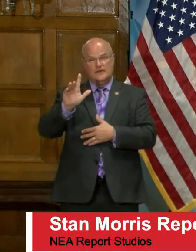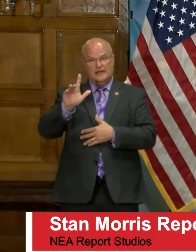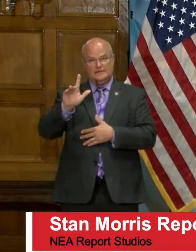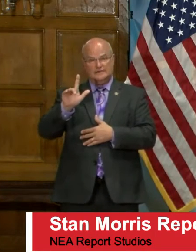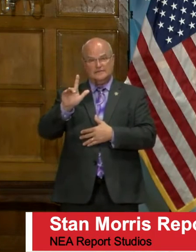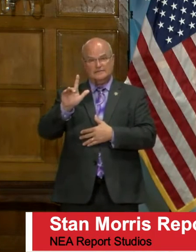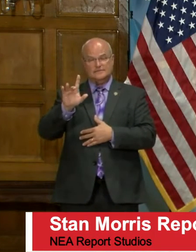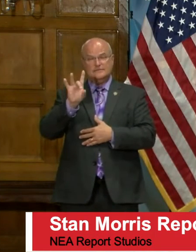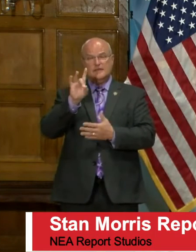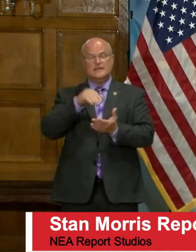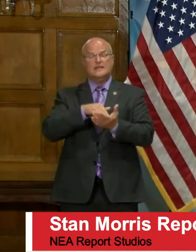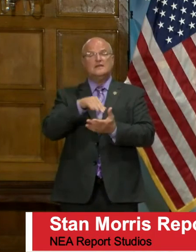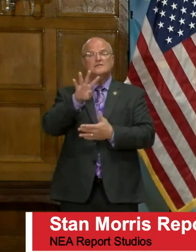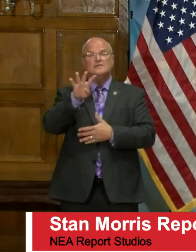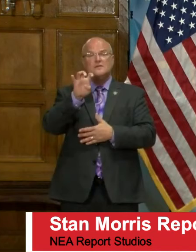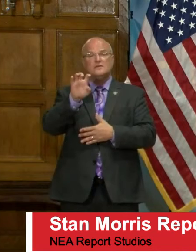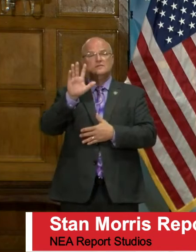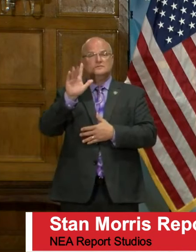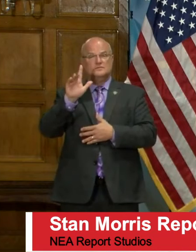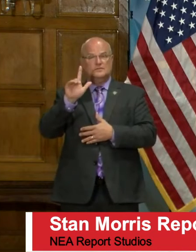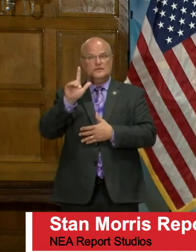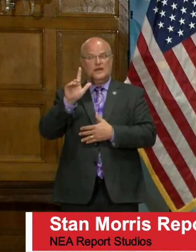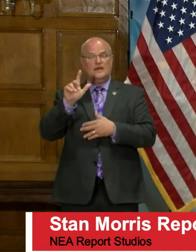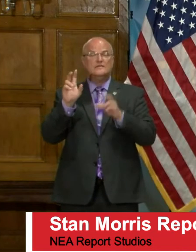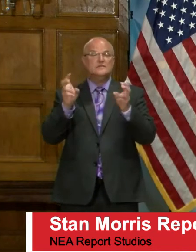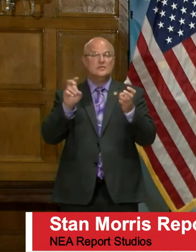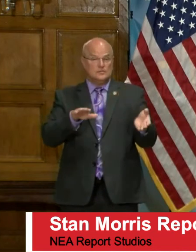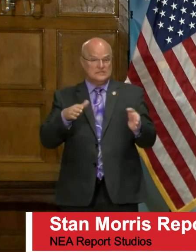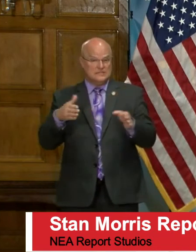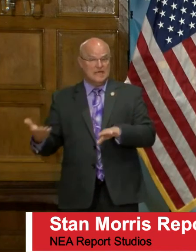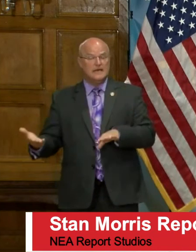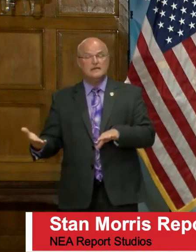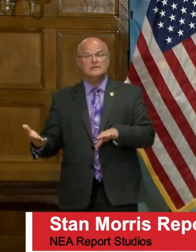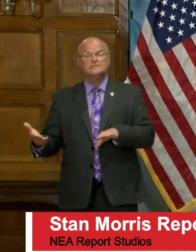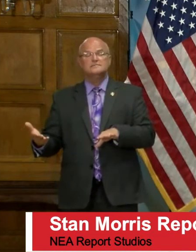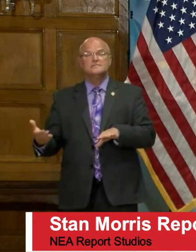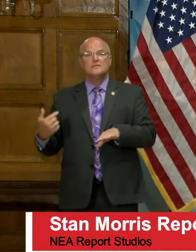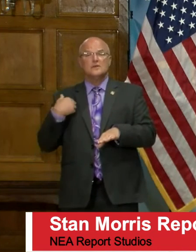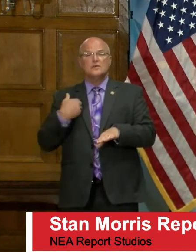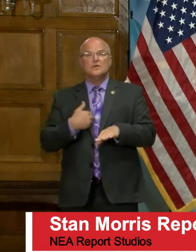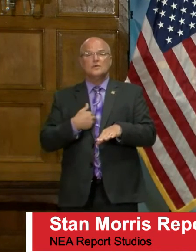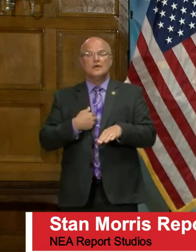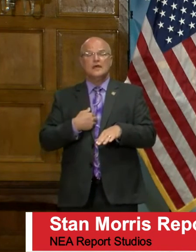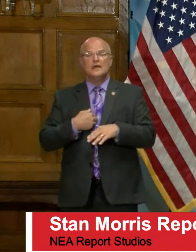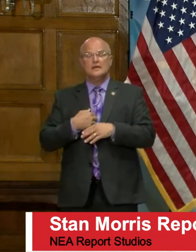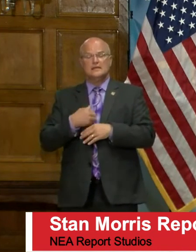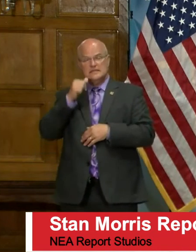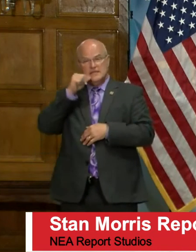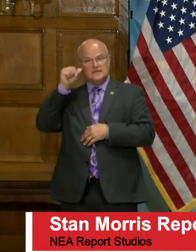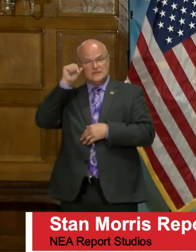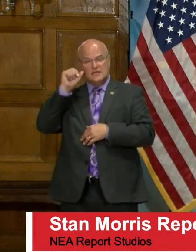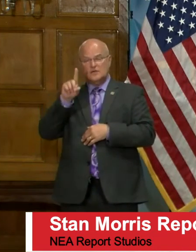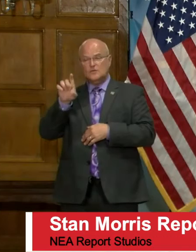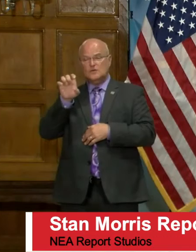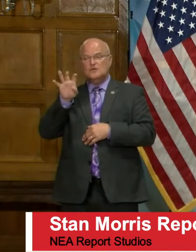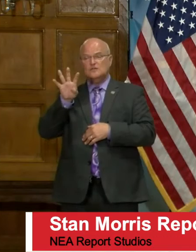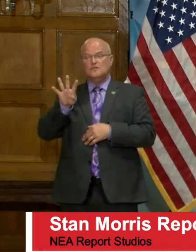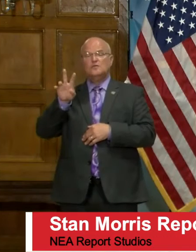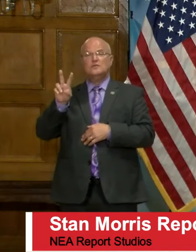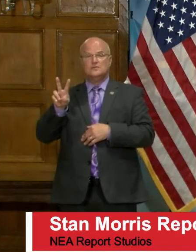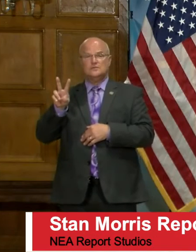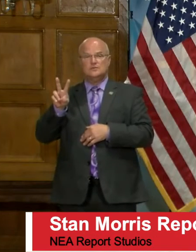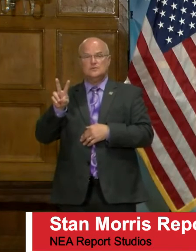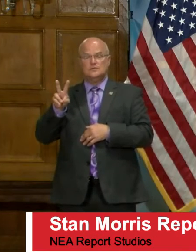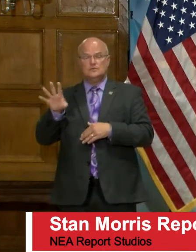8,425. In terms of deaths, we had 142 deaths.